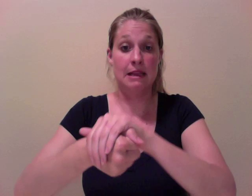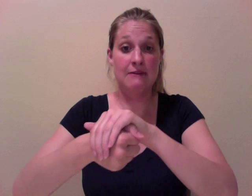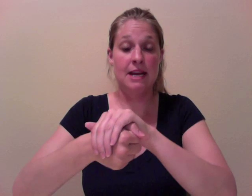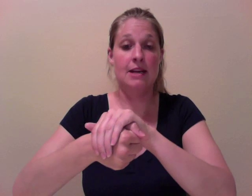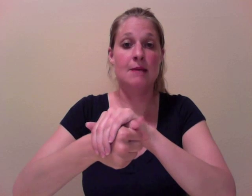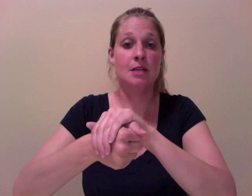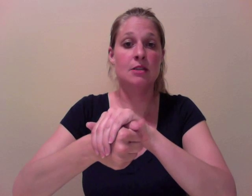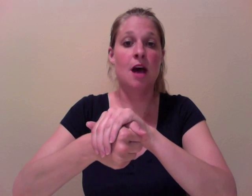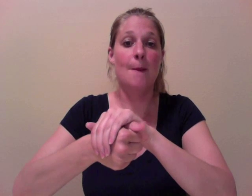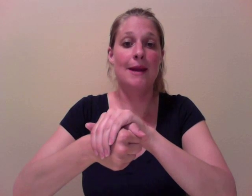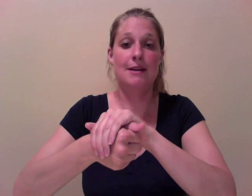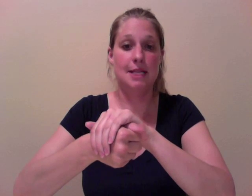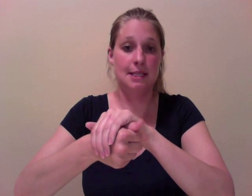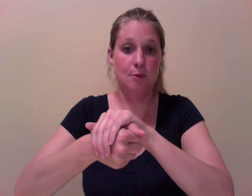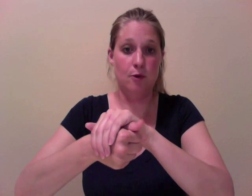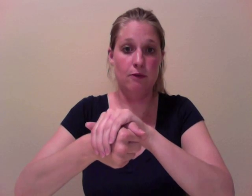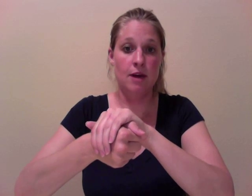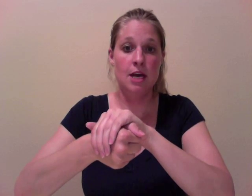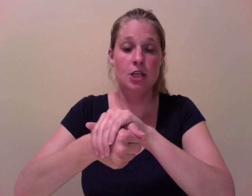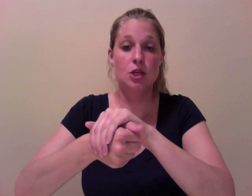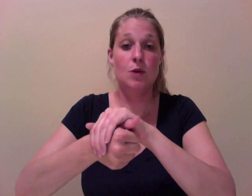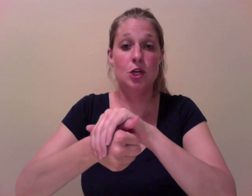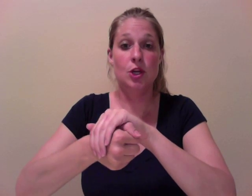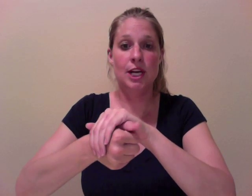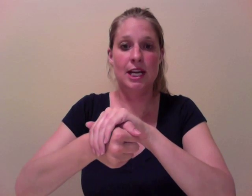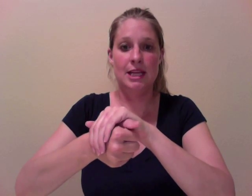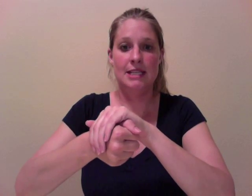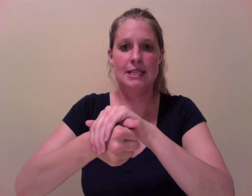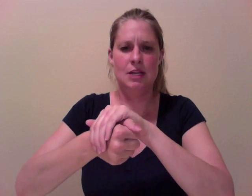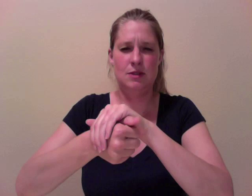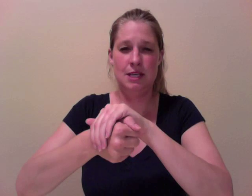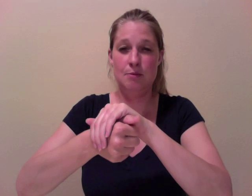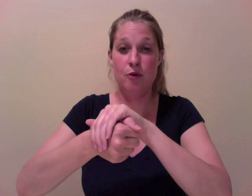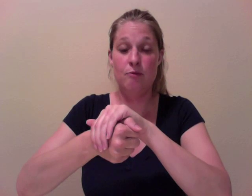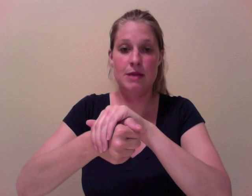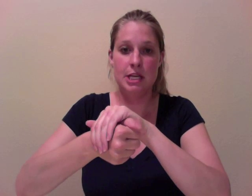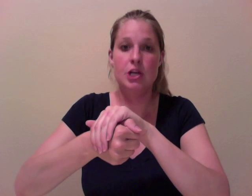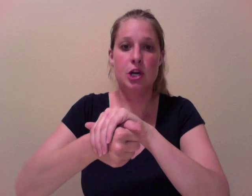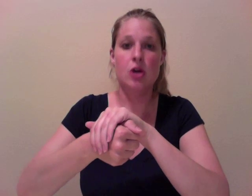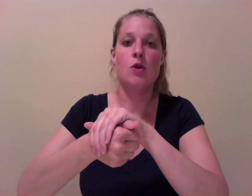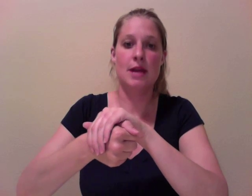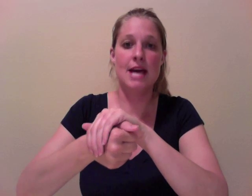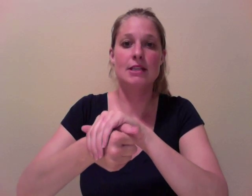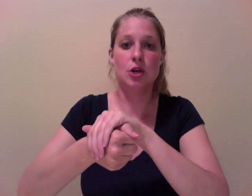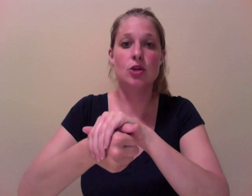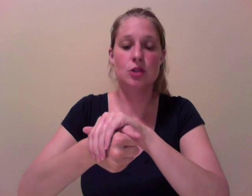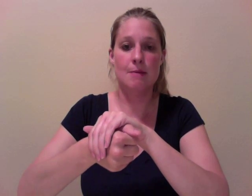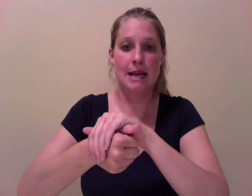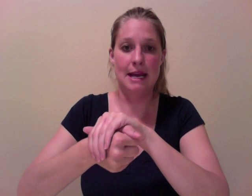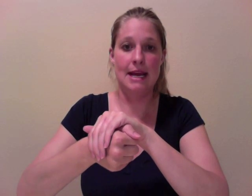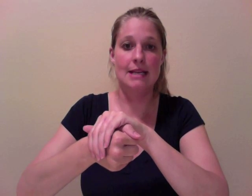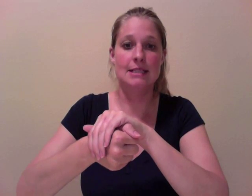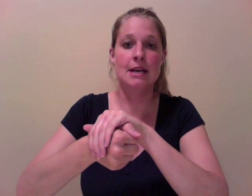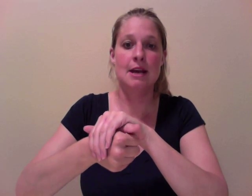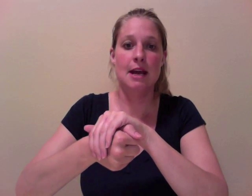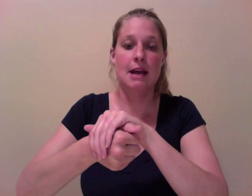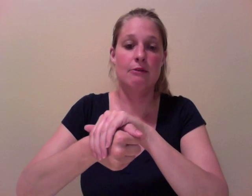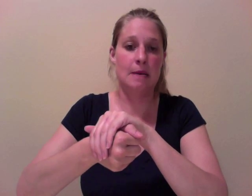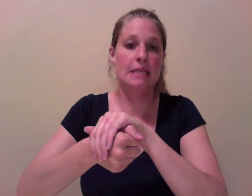hand, comes on top and it doesn't move. So when you're looking at this and you see movement, then you're going to know, okay, that's her dominant hand, and for me it's my